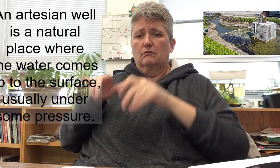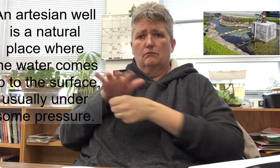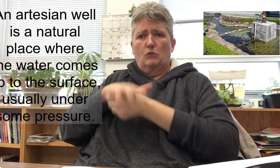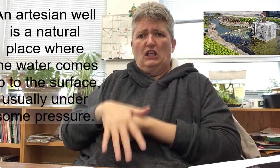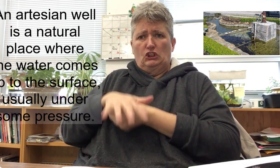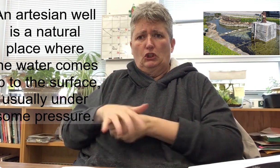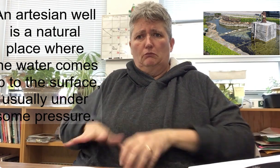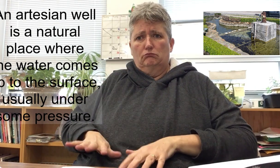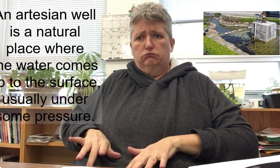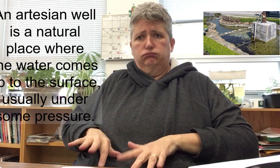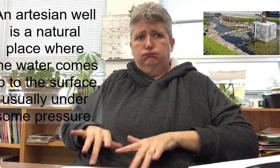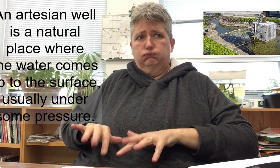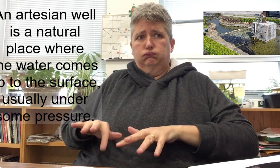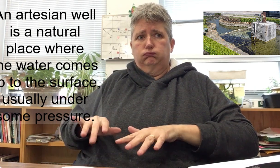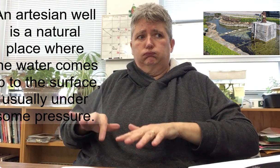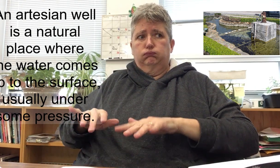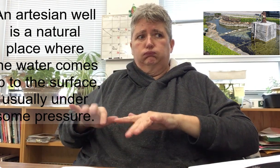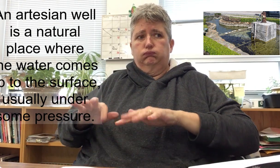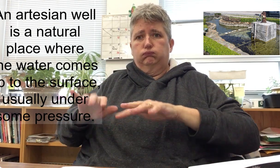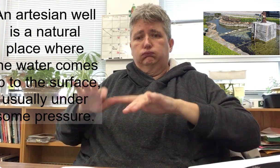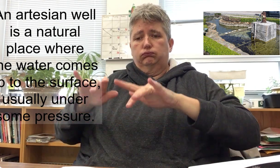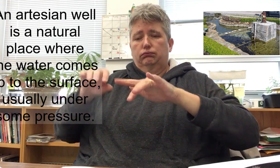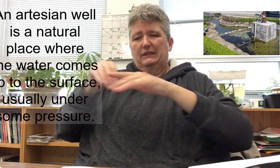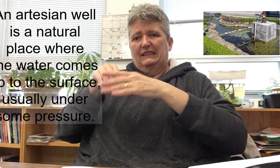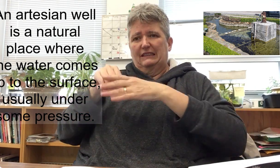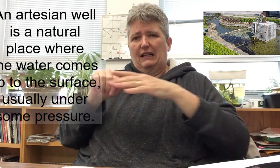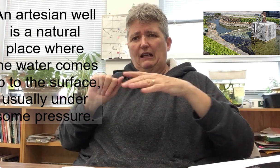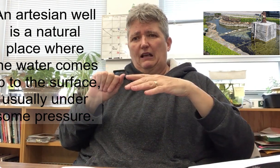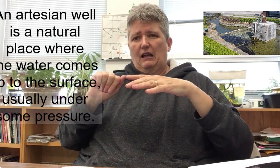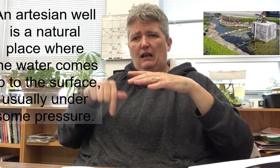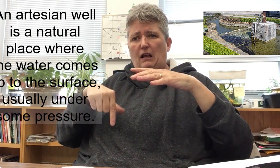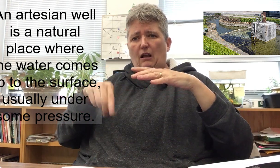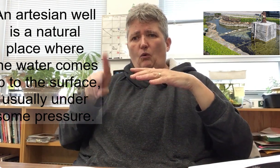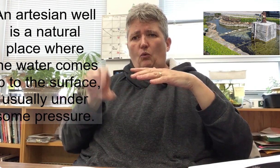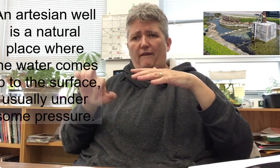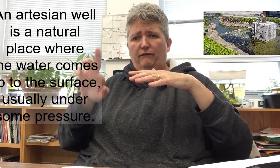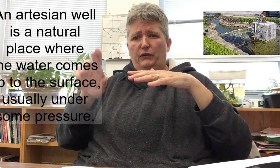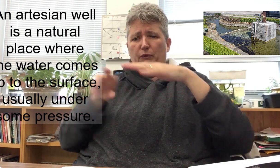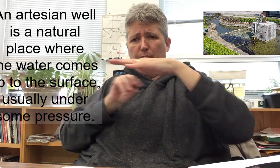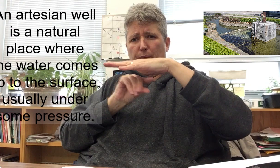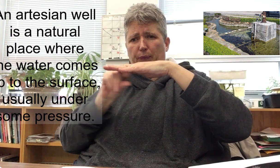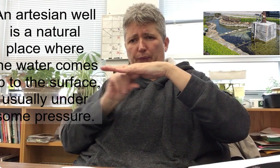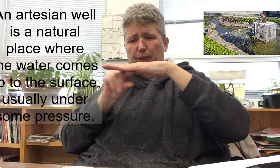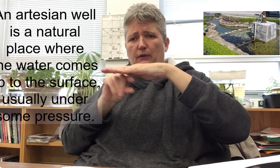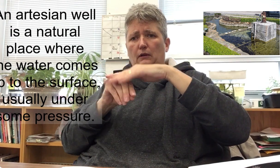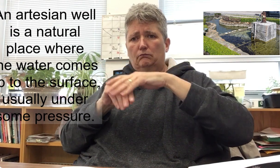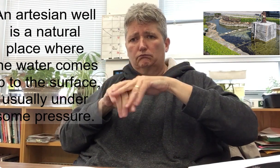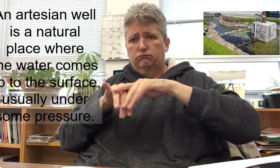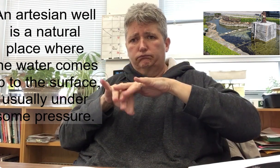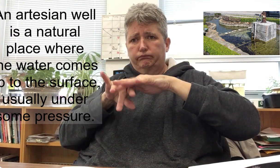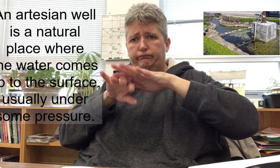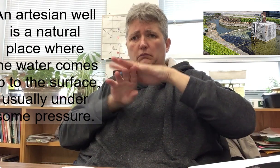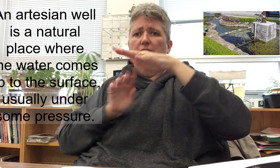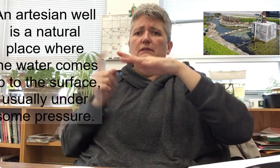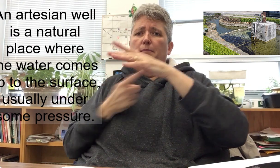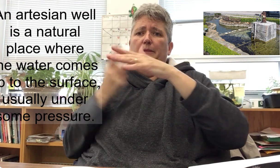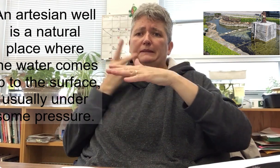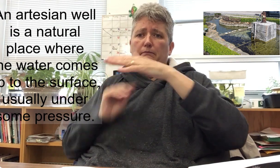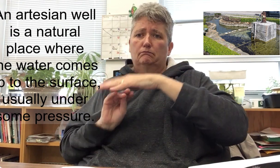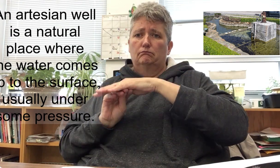under pressure, and it's coming up and comes up through the ground, and so you can see the water